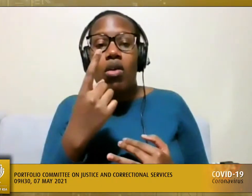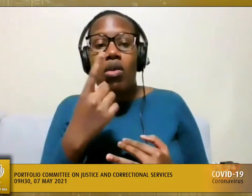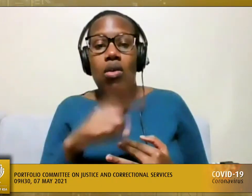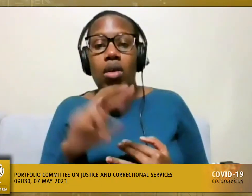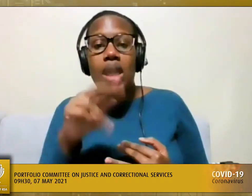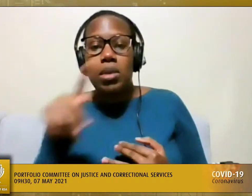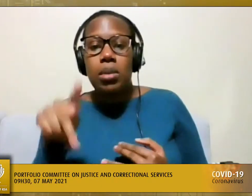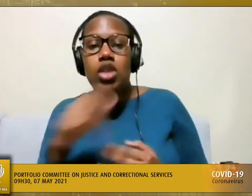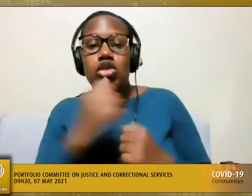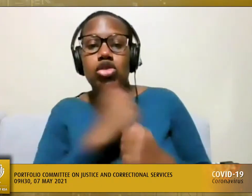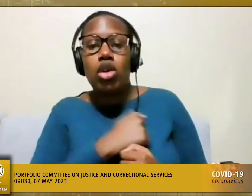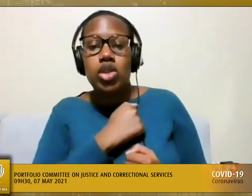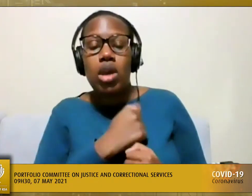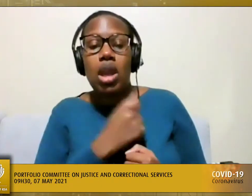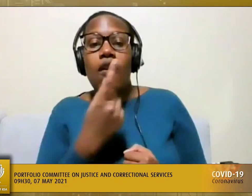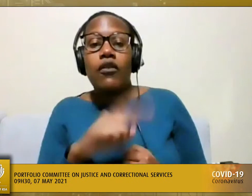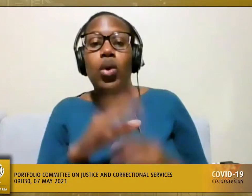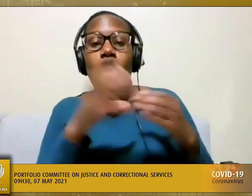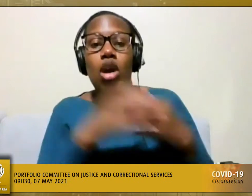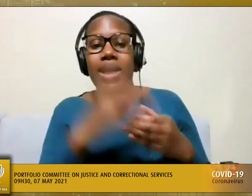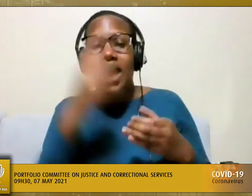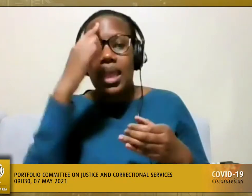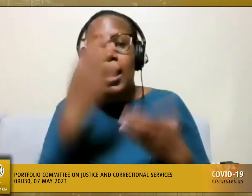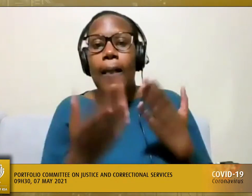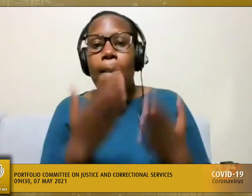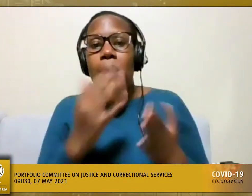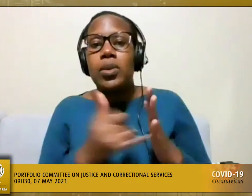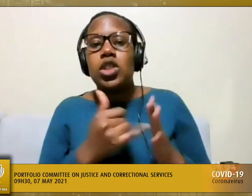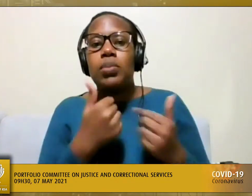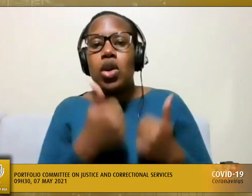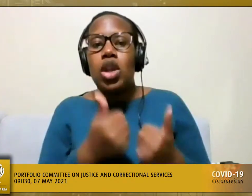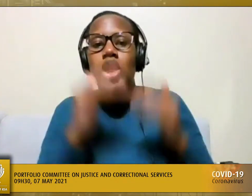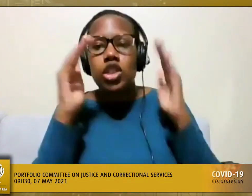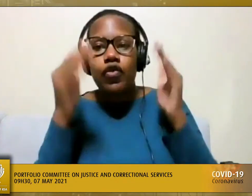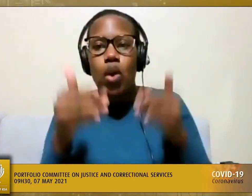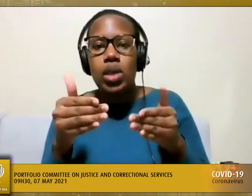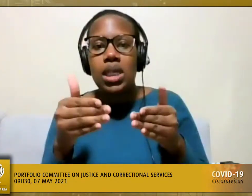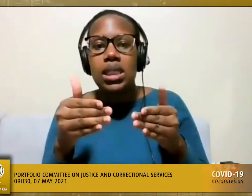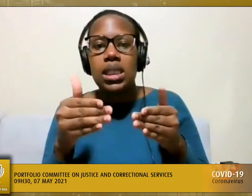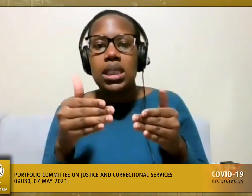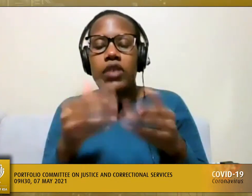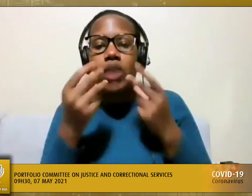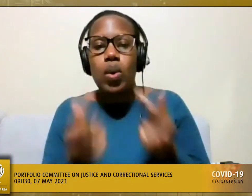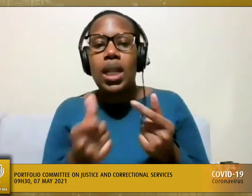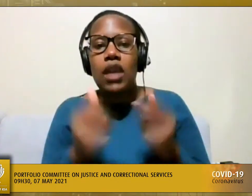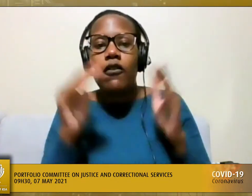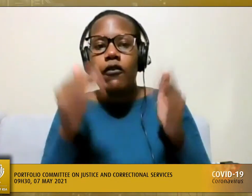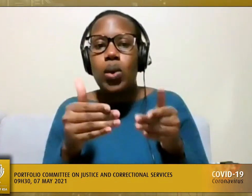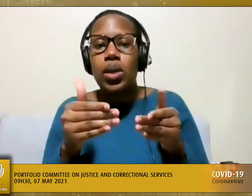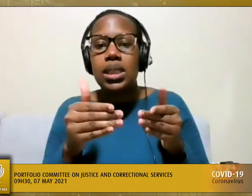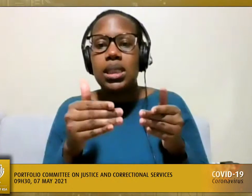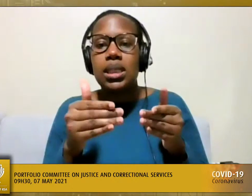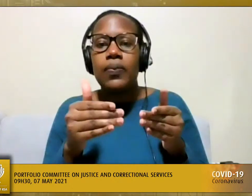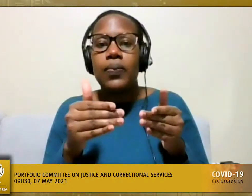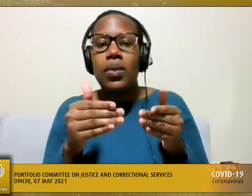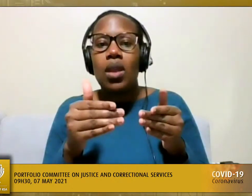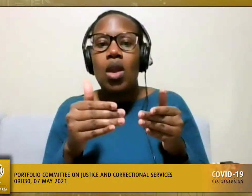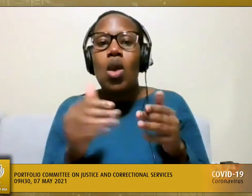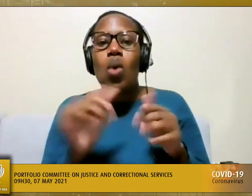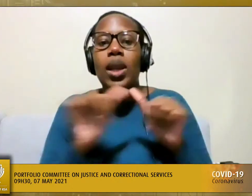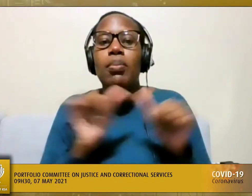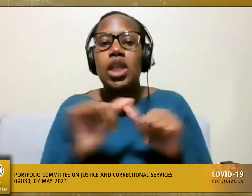to drop but for the for the committee I think it might just be good if you just focus uh just very quickly on what um what measures were